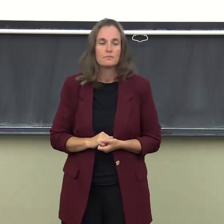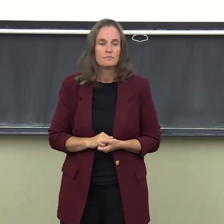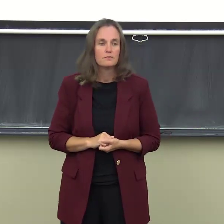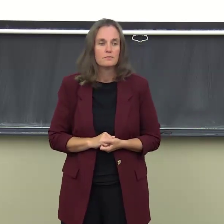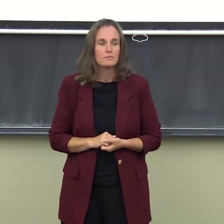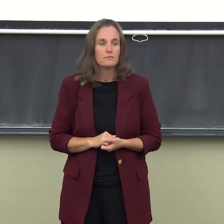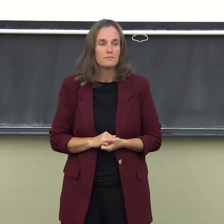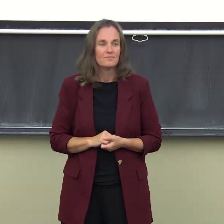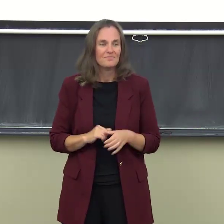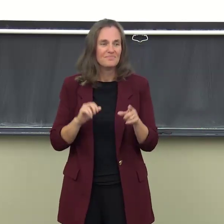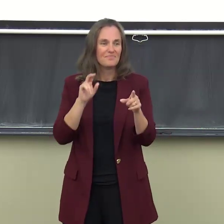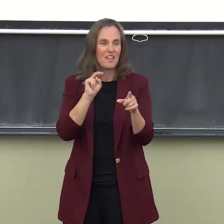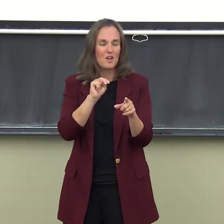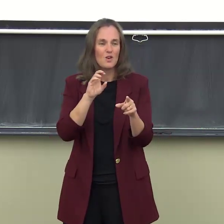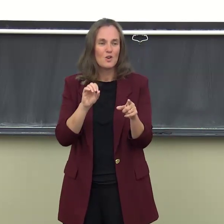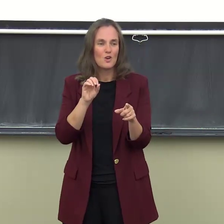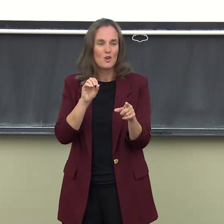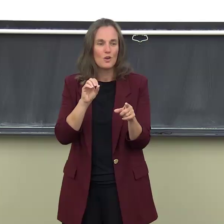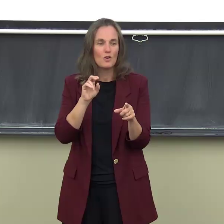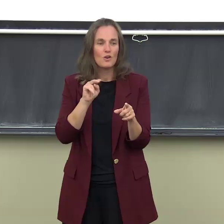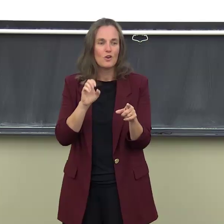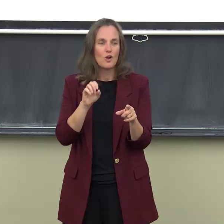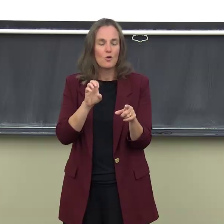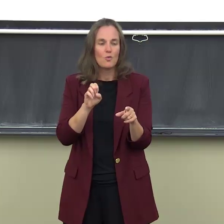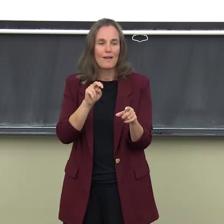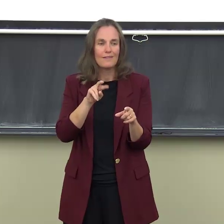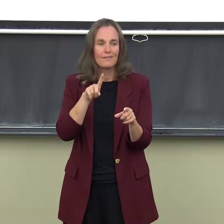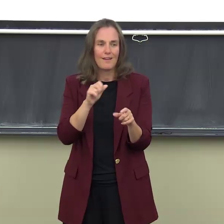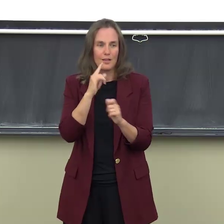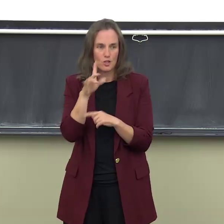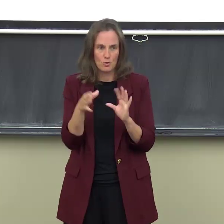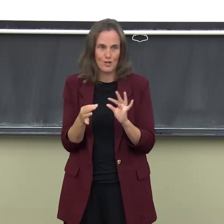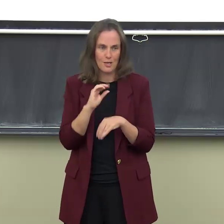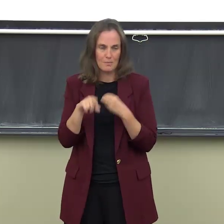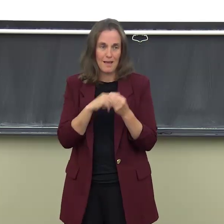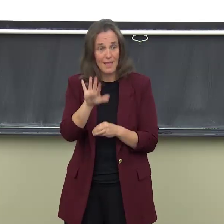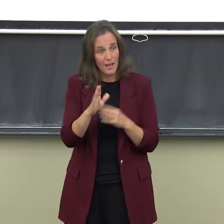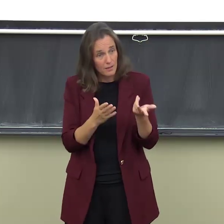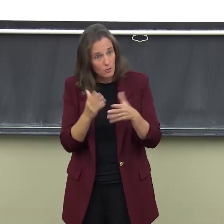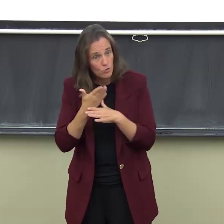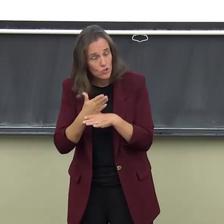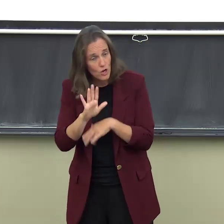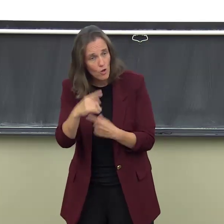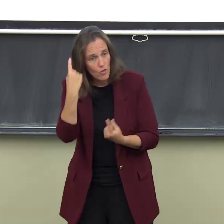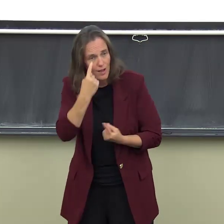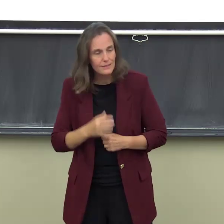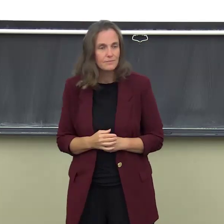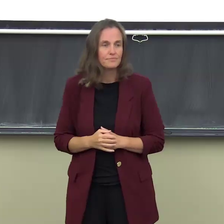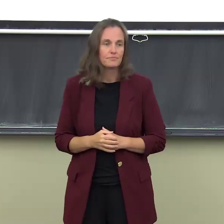And Wendy, you've just joined it. You had something like that you were talking about. Any thoughts on our